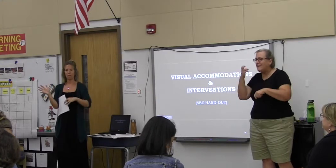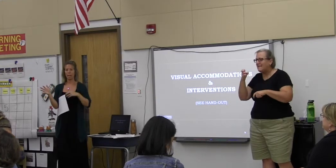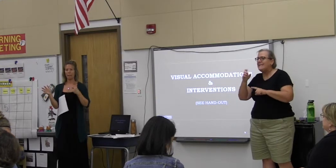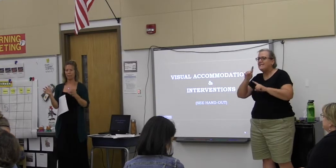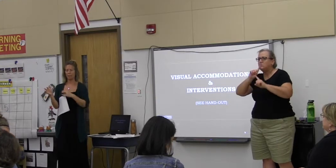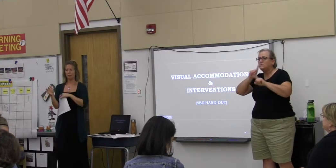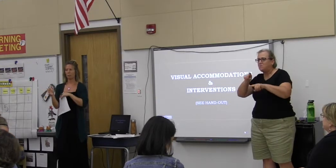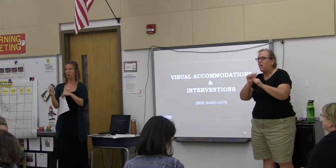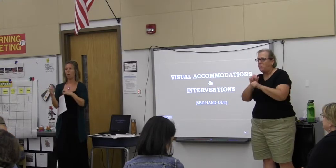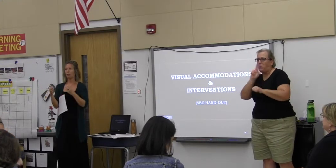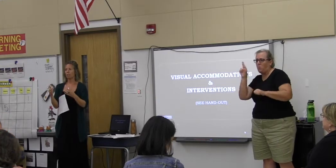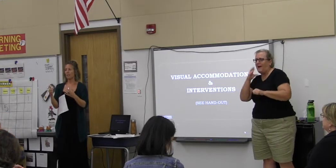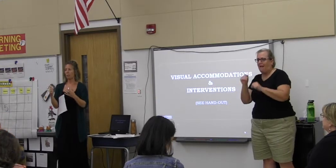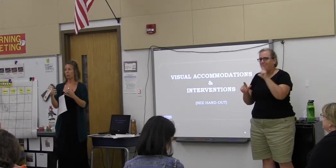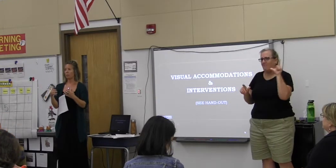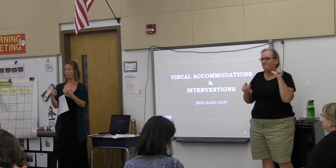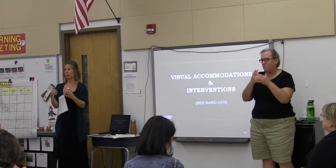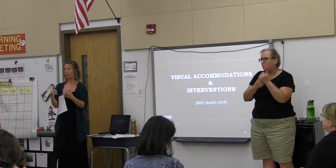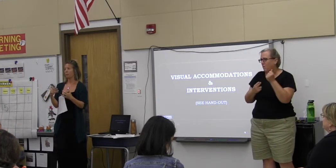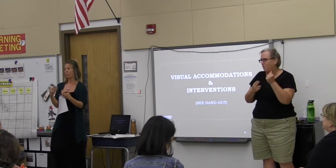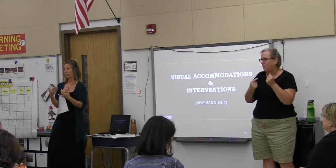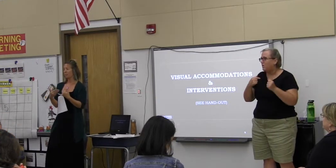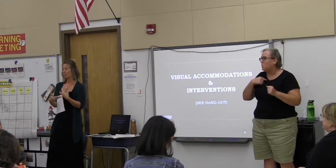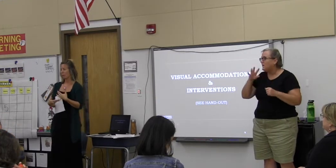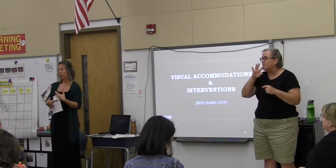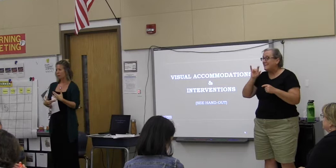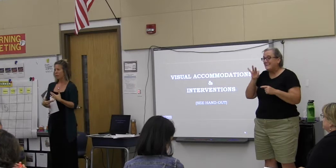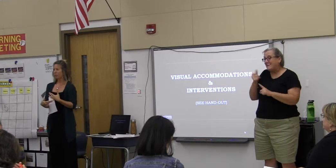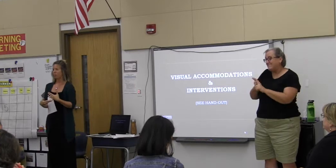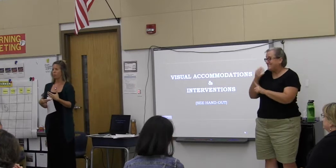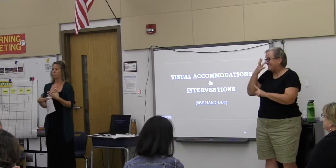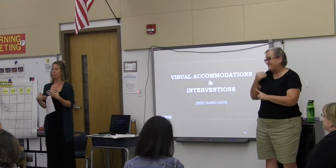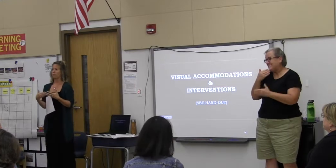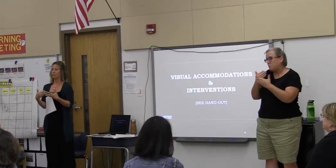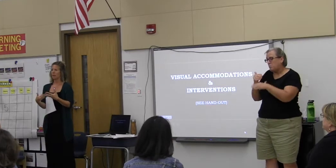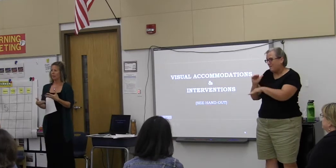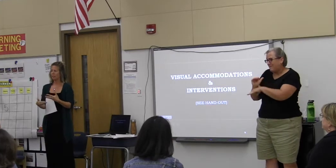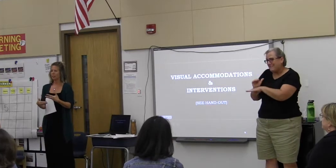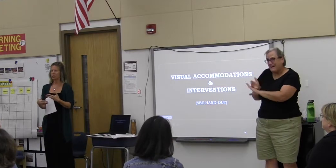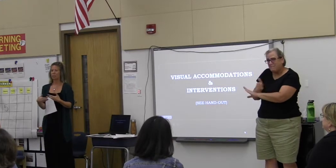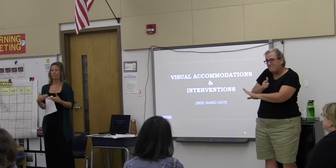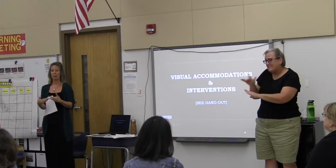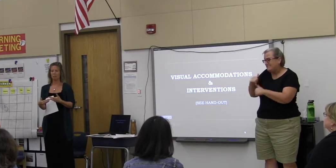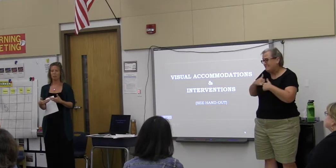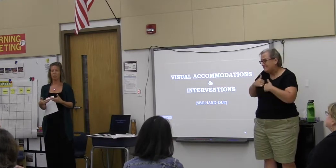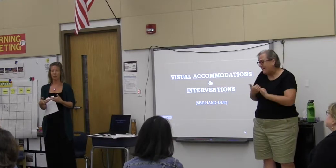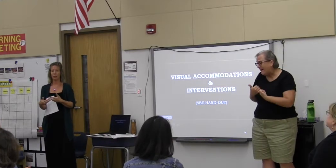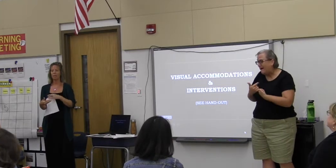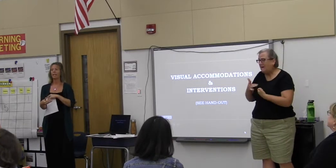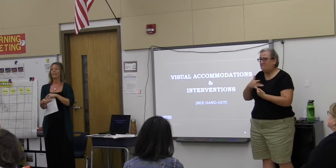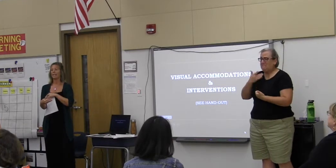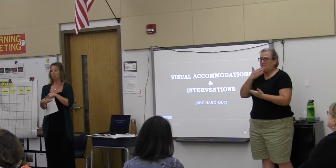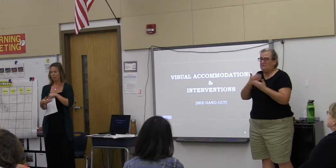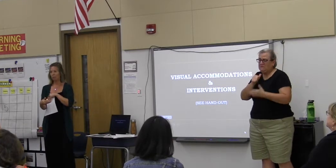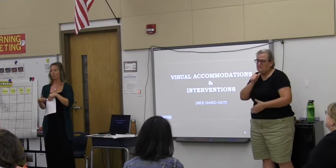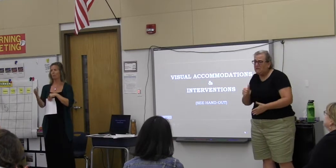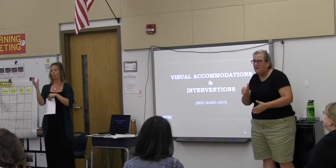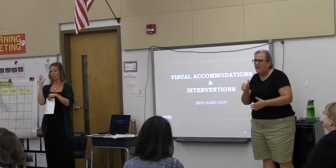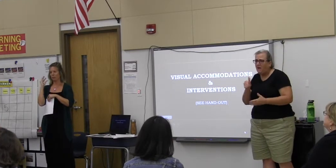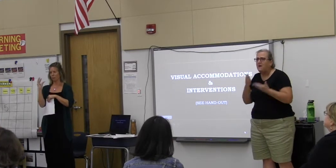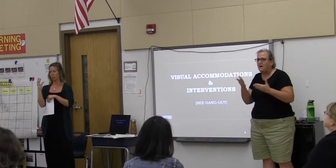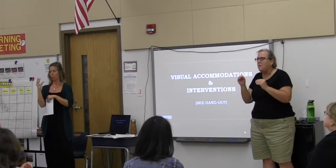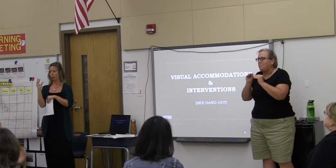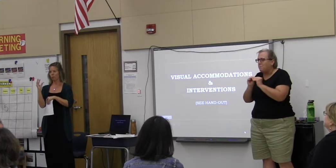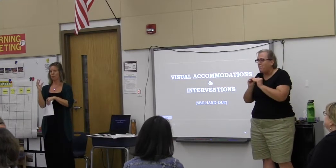in his right and his left. On days where we talked about if he hasn't slept well the night before, if he's tired, if he's not feeling well, he might be